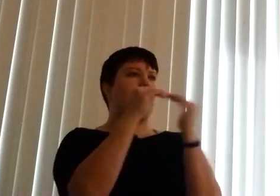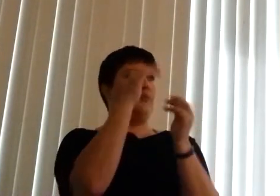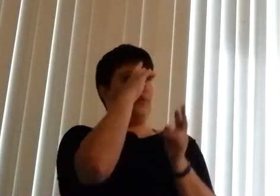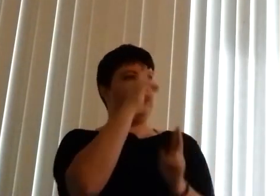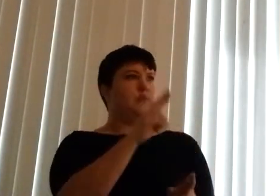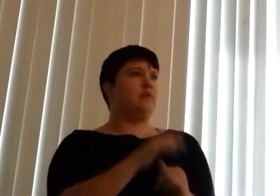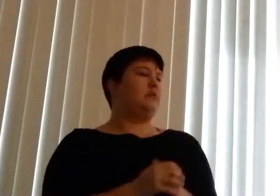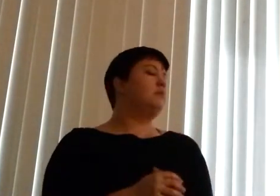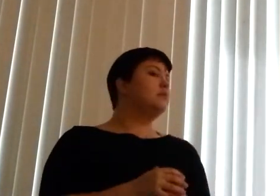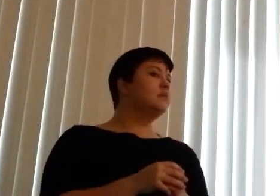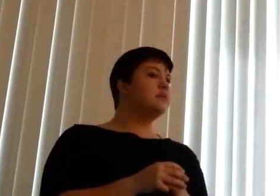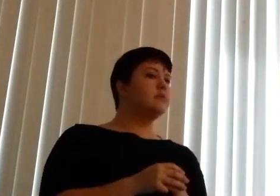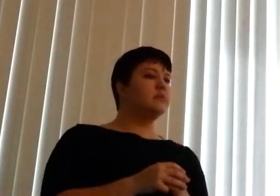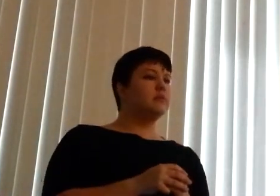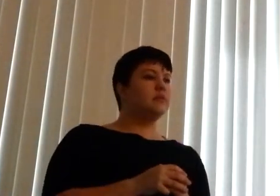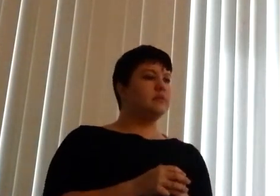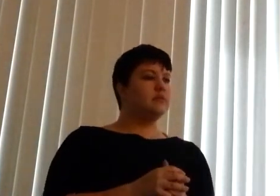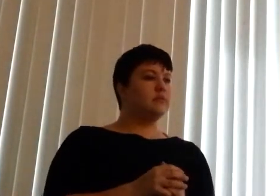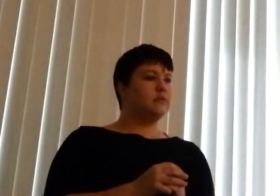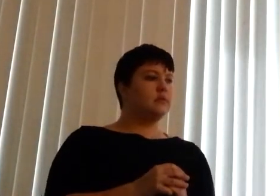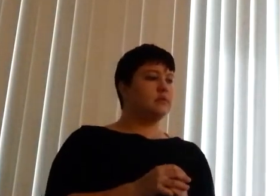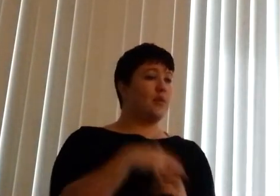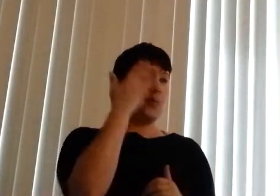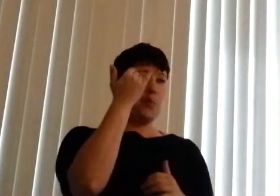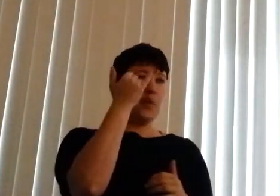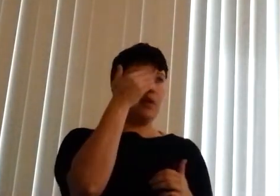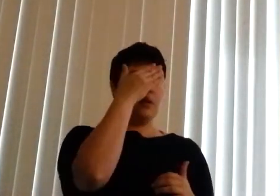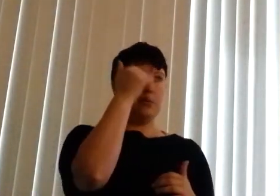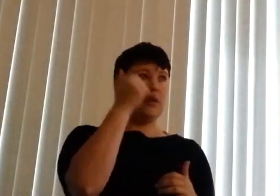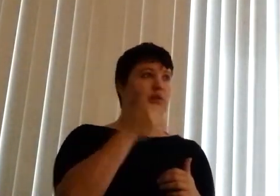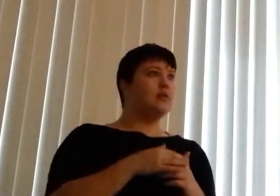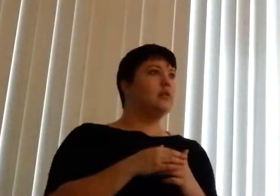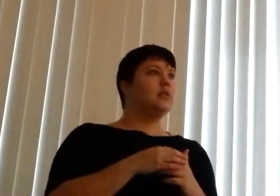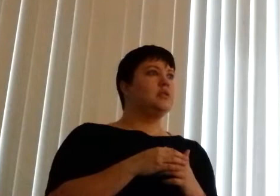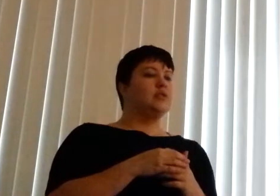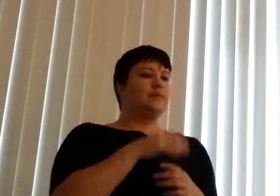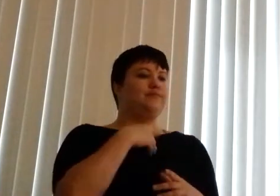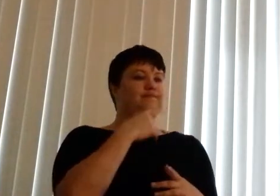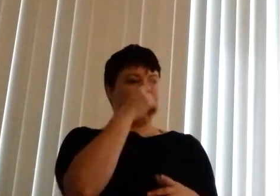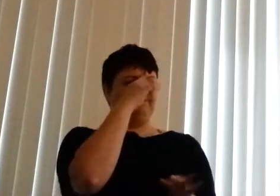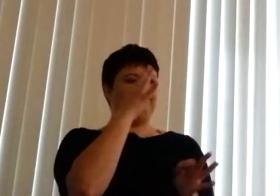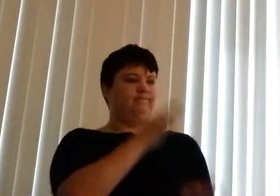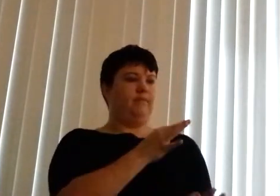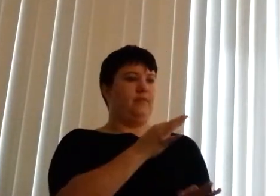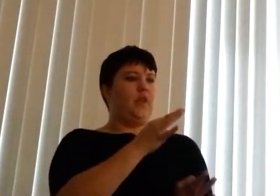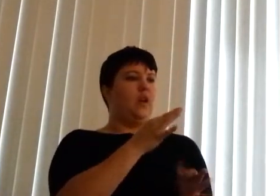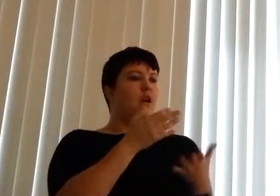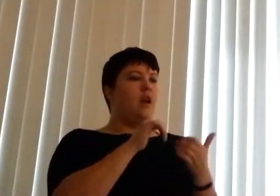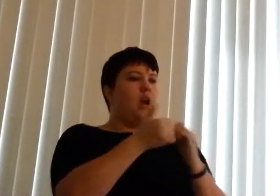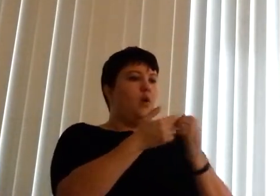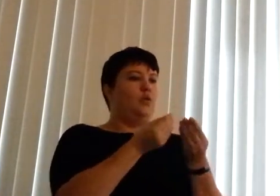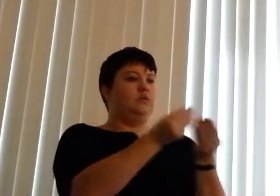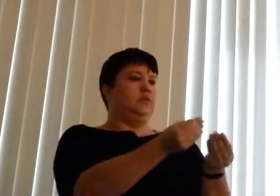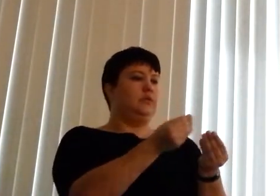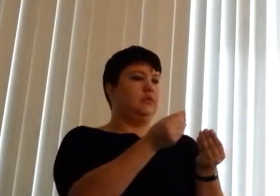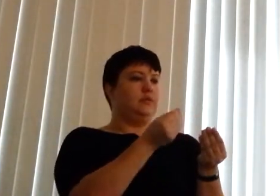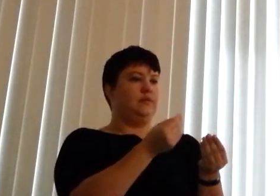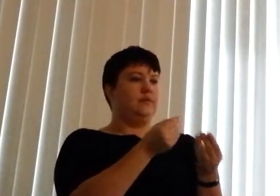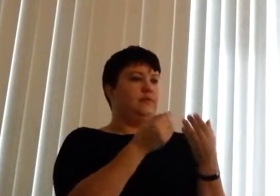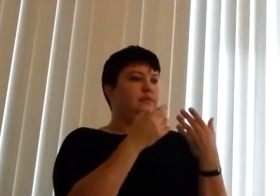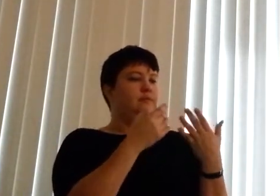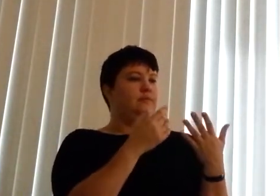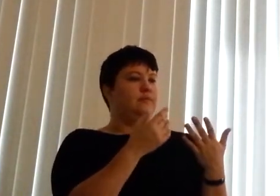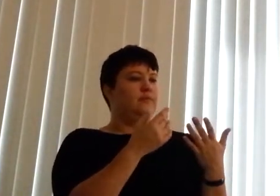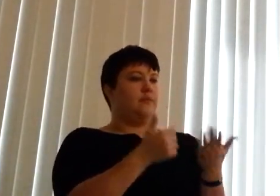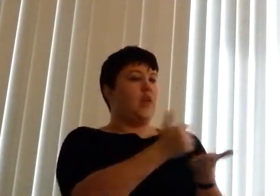And that's because we based our treatment in a certain way on a non-synchronic property that